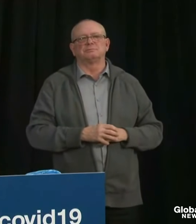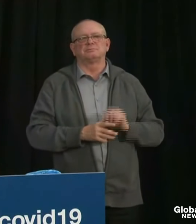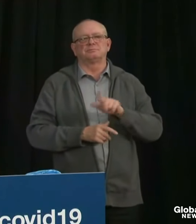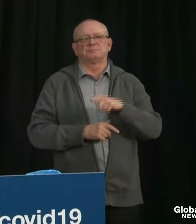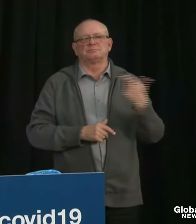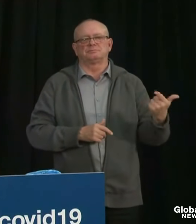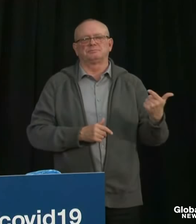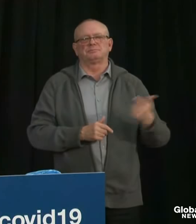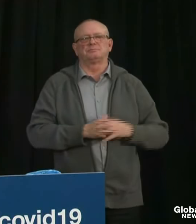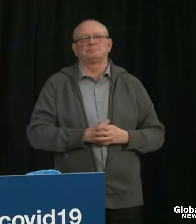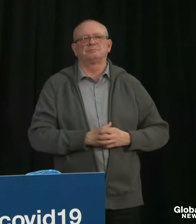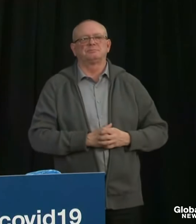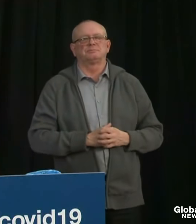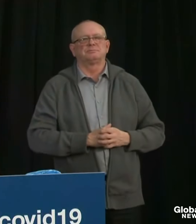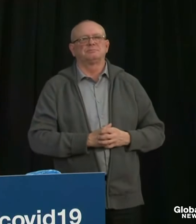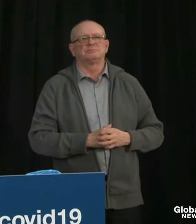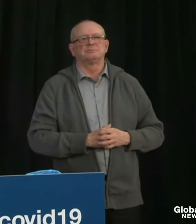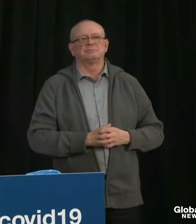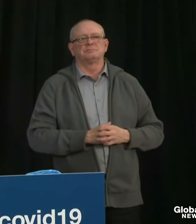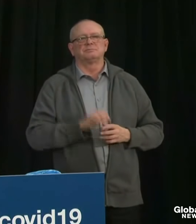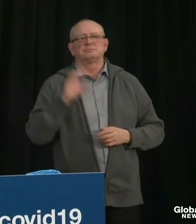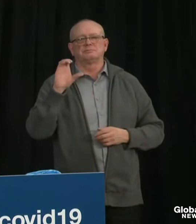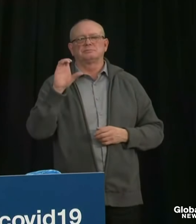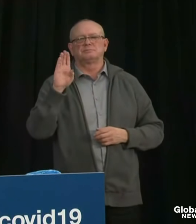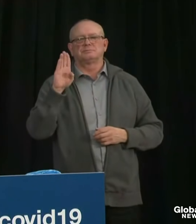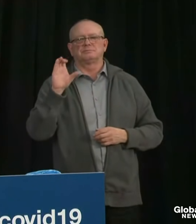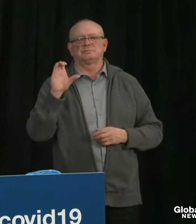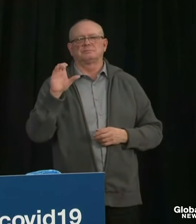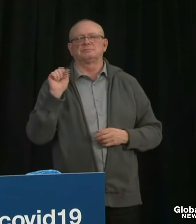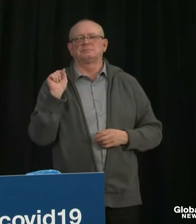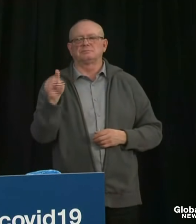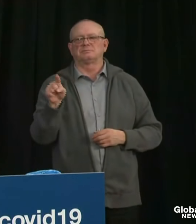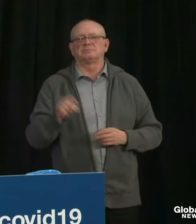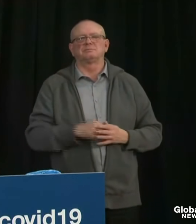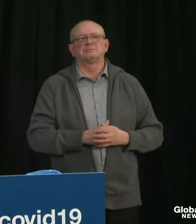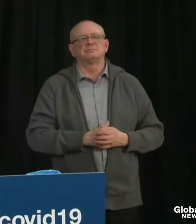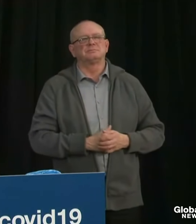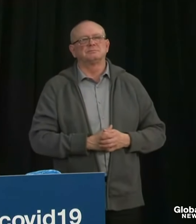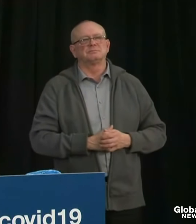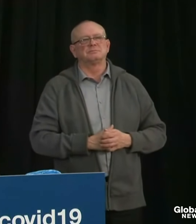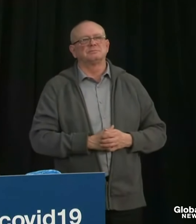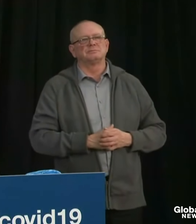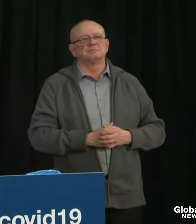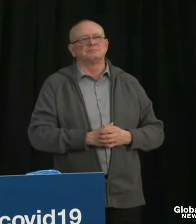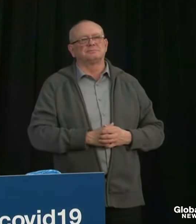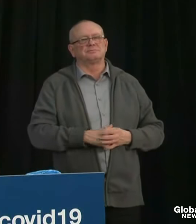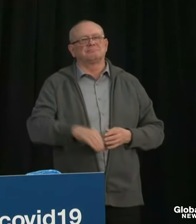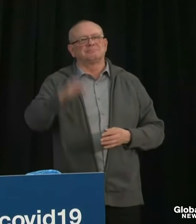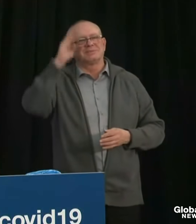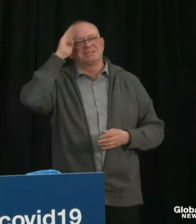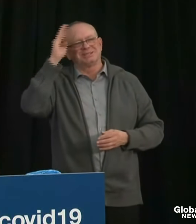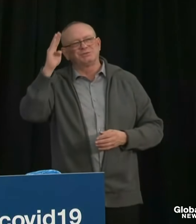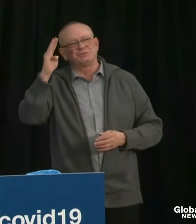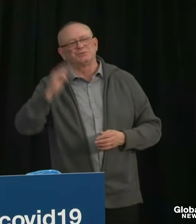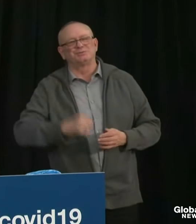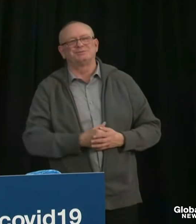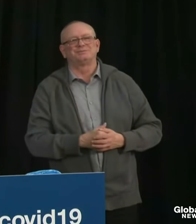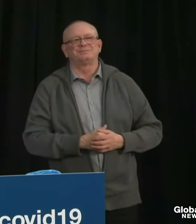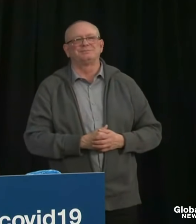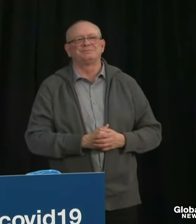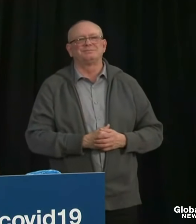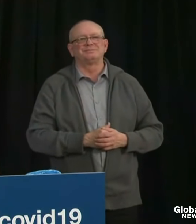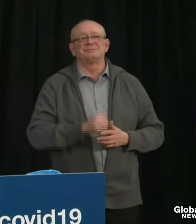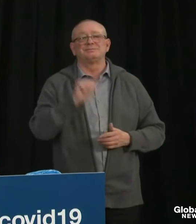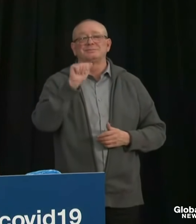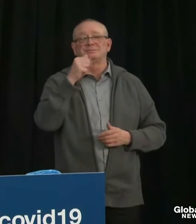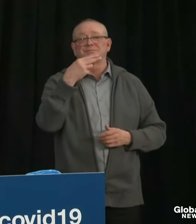Next is Paige Parsons with CBC. Go ahead, Paige. Hi there, Dr. Hinshaw. AHS put an order